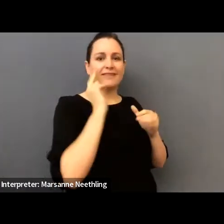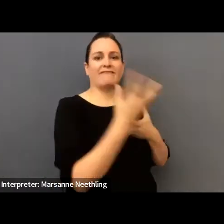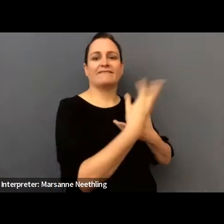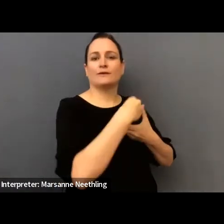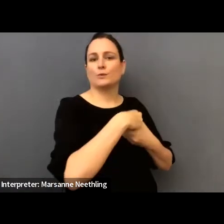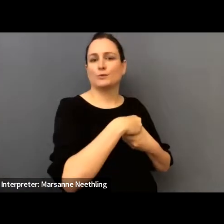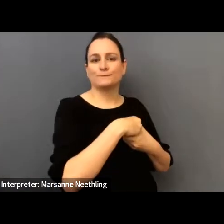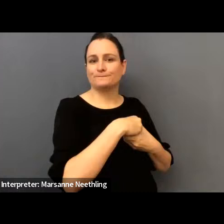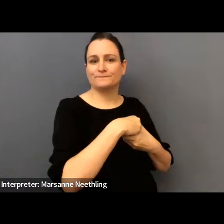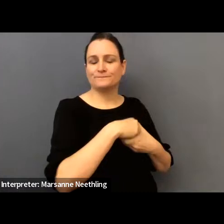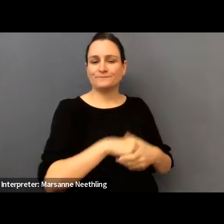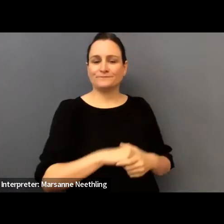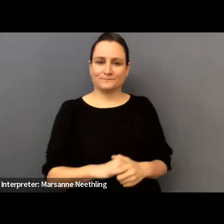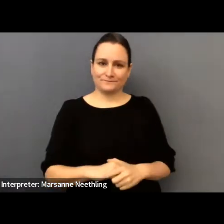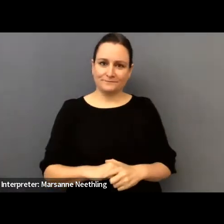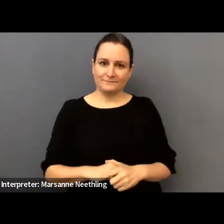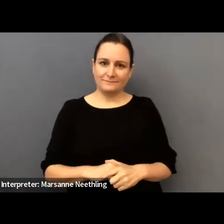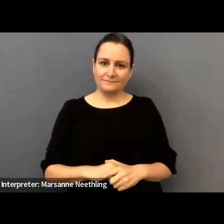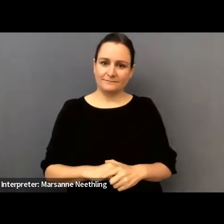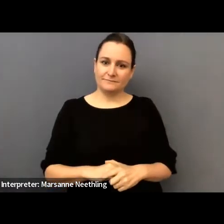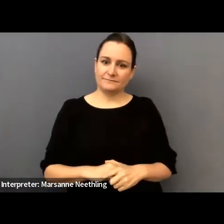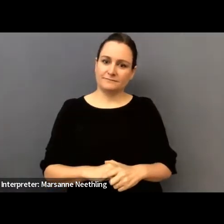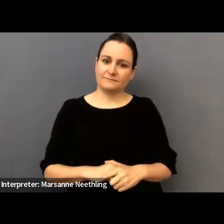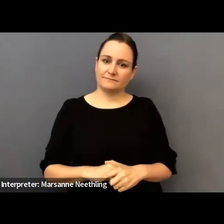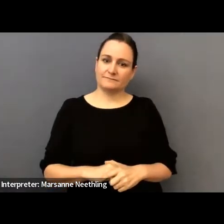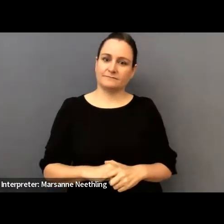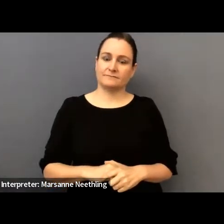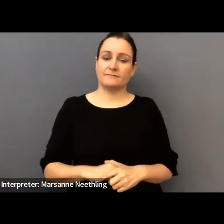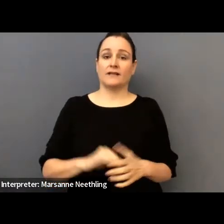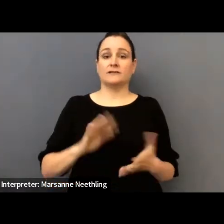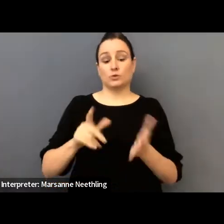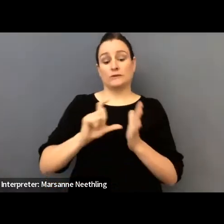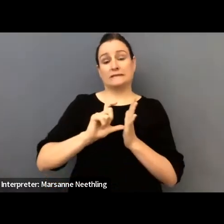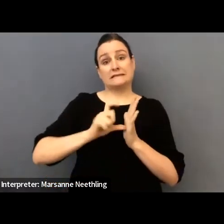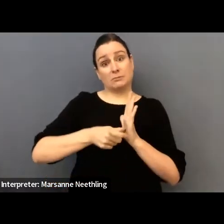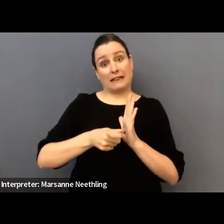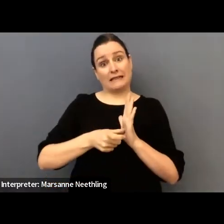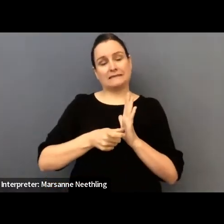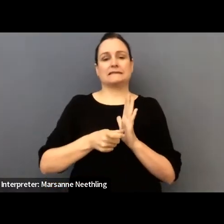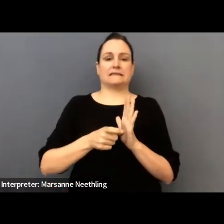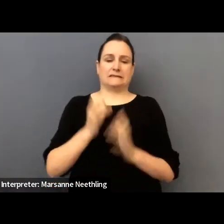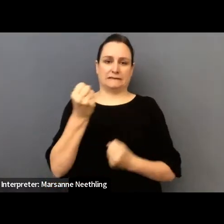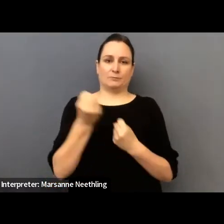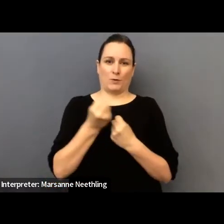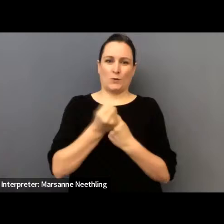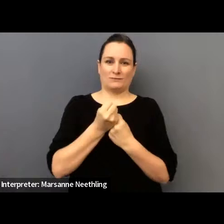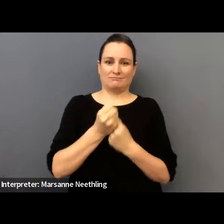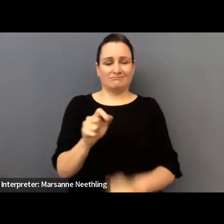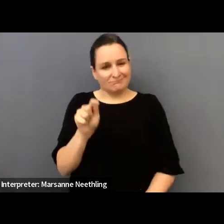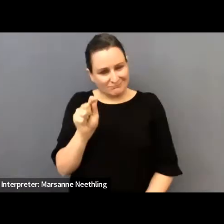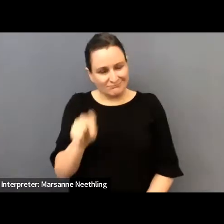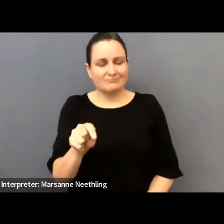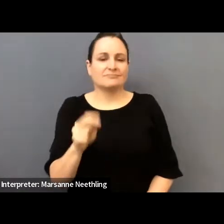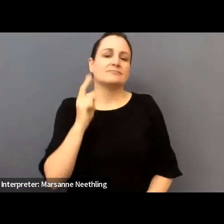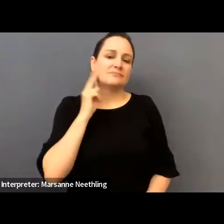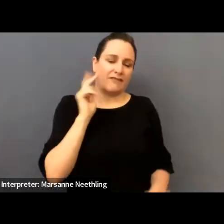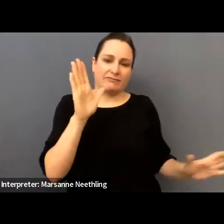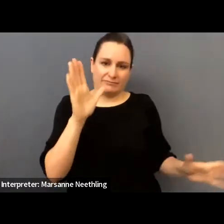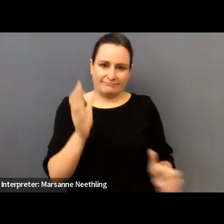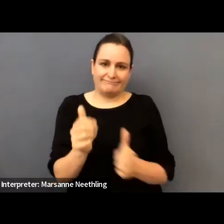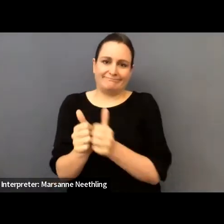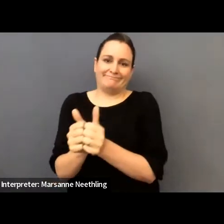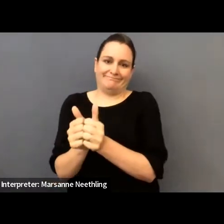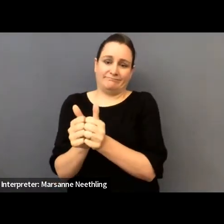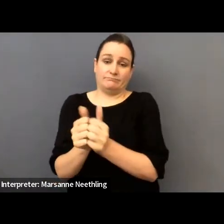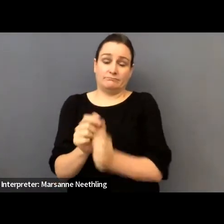we include them in the services of disability support. And as much as we know that the cultural deaf person would not